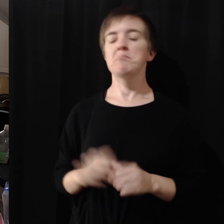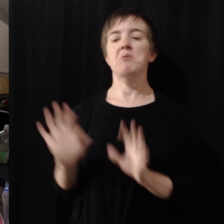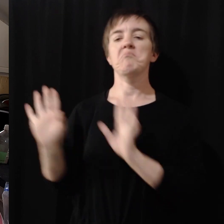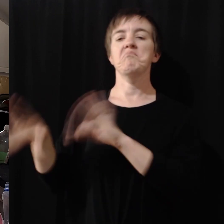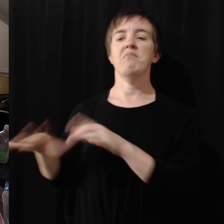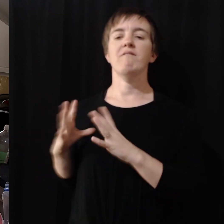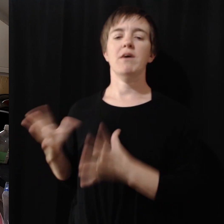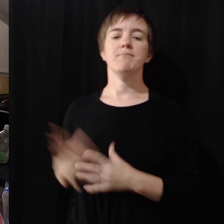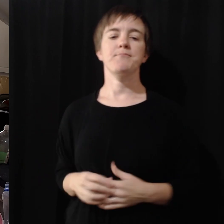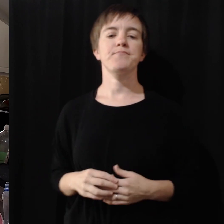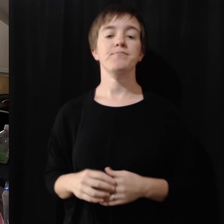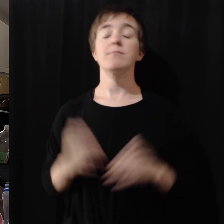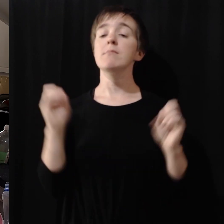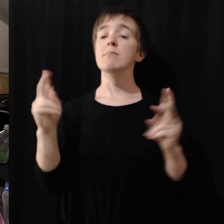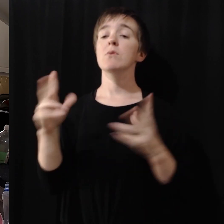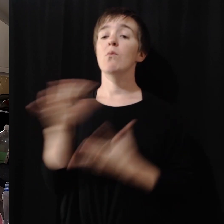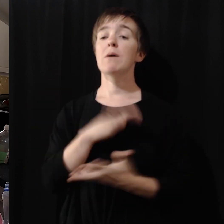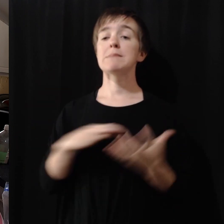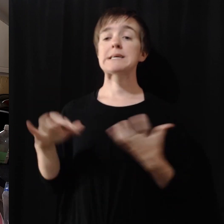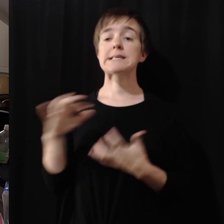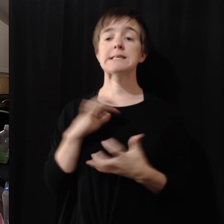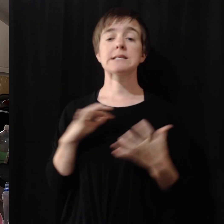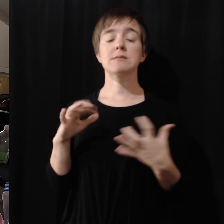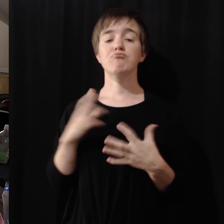though. Okay, so we mix this all up,